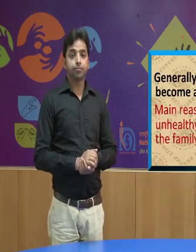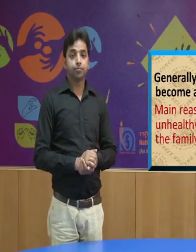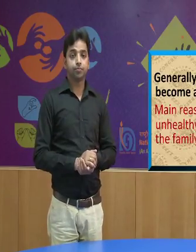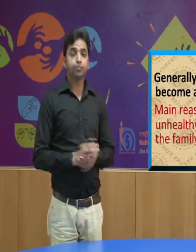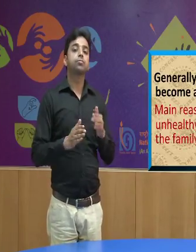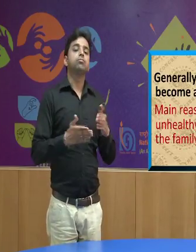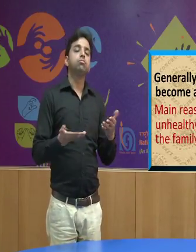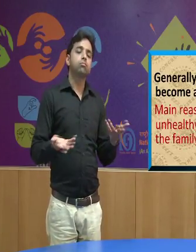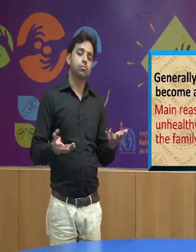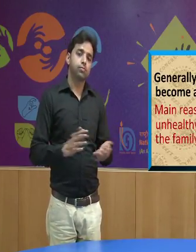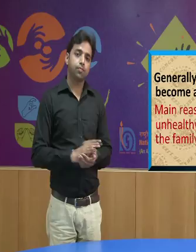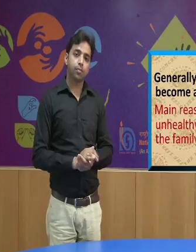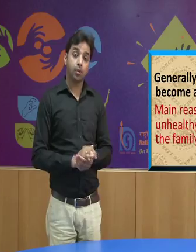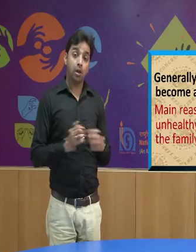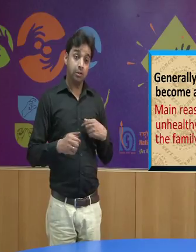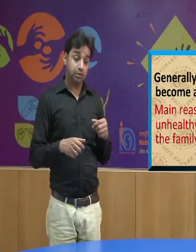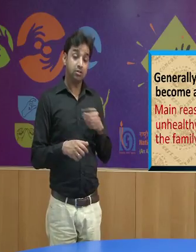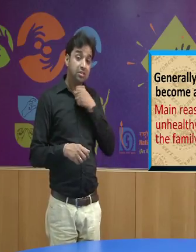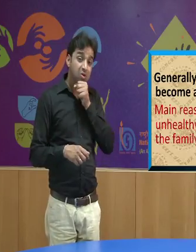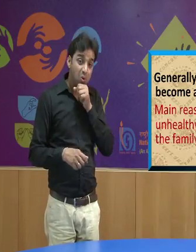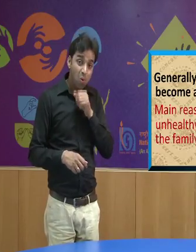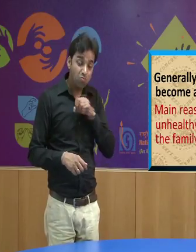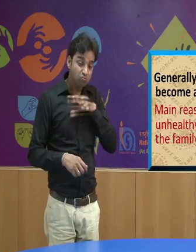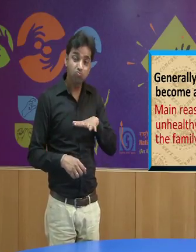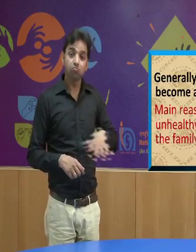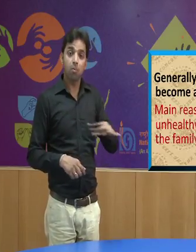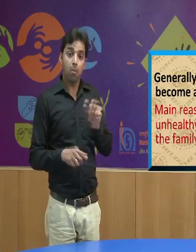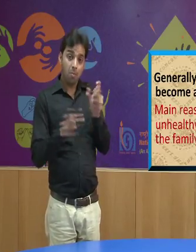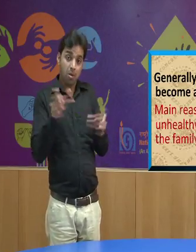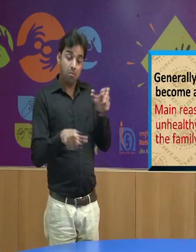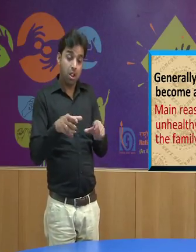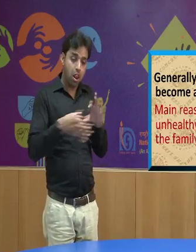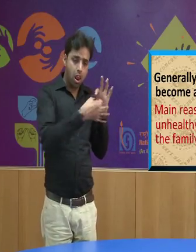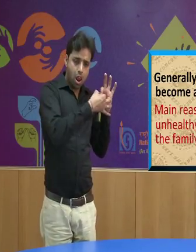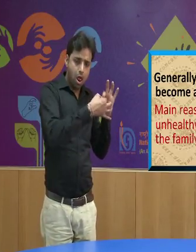Generally, the young people get attracted to addiction.